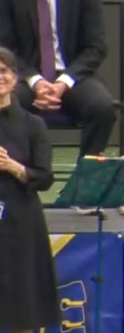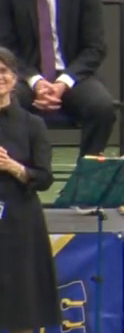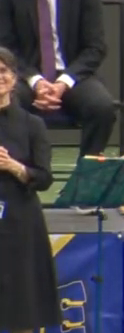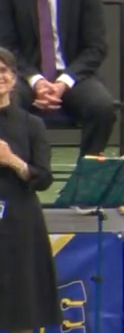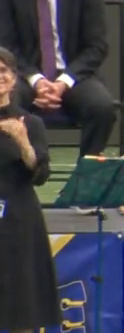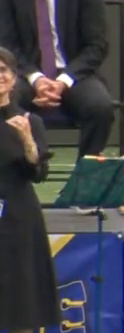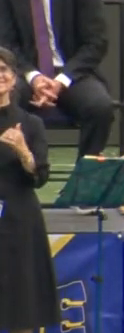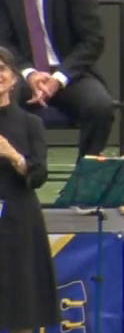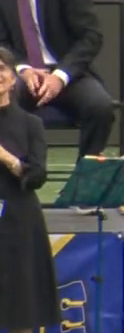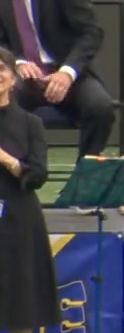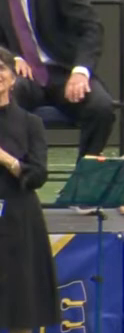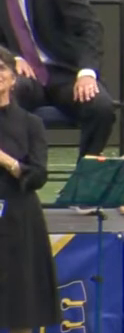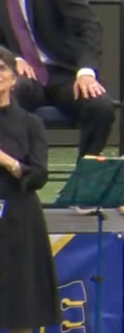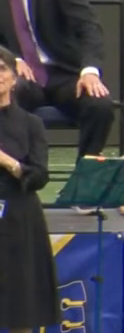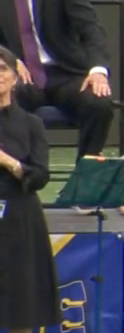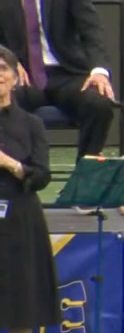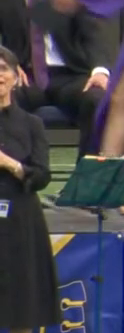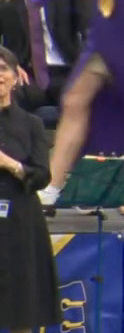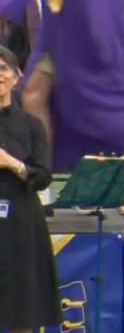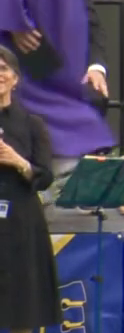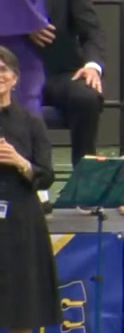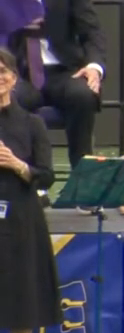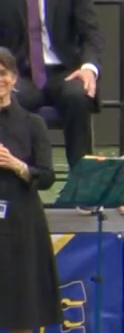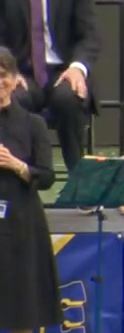Jamar Hutchin.